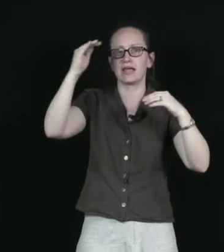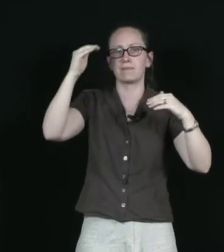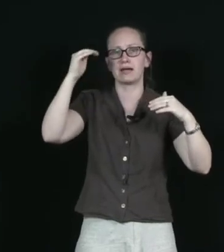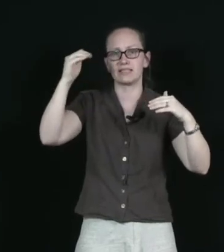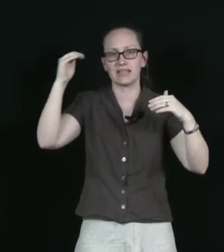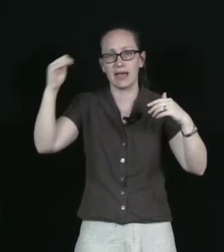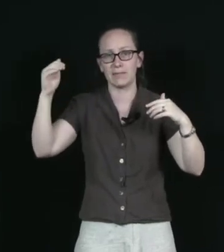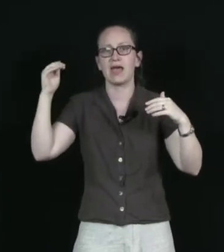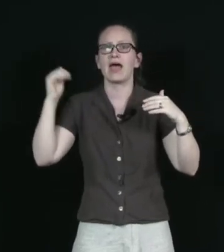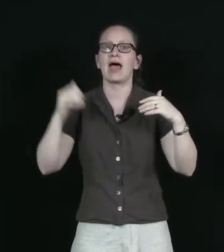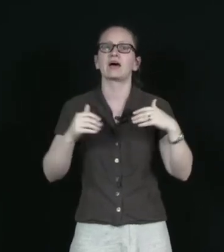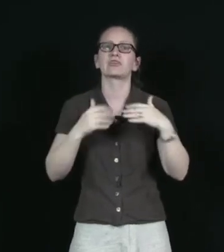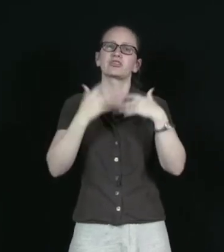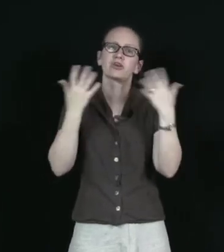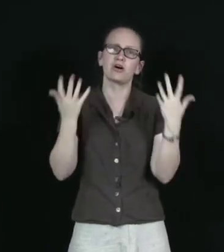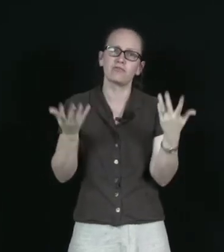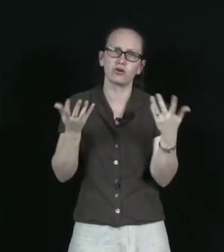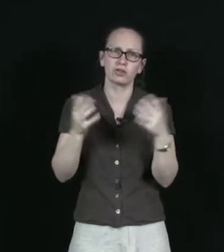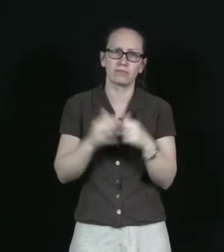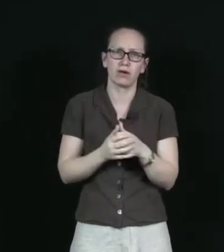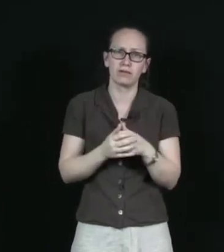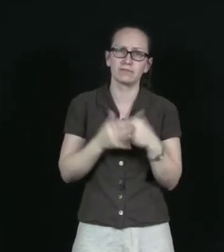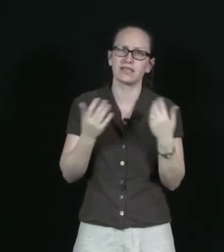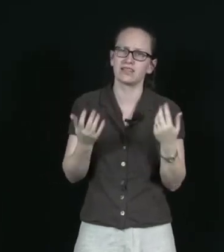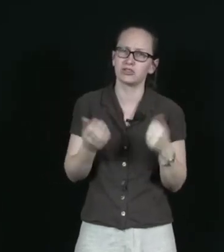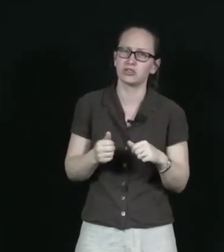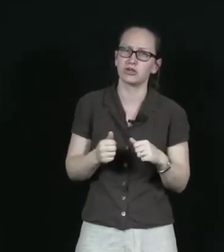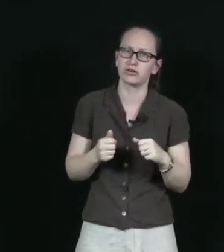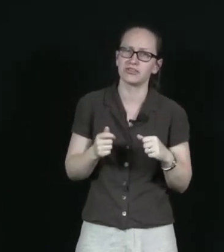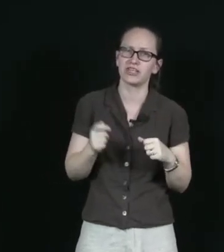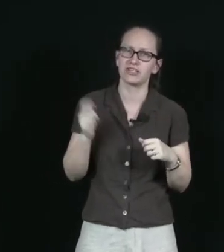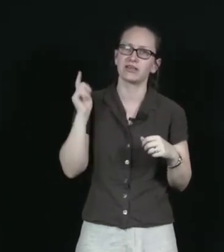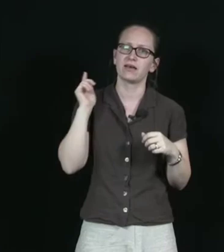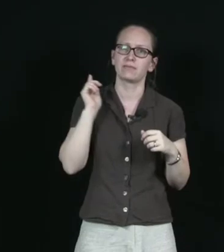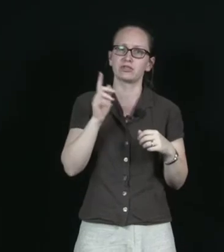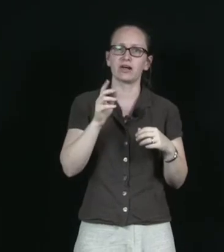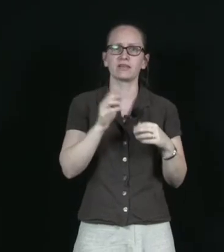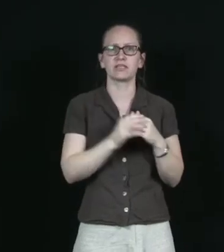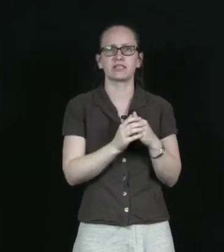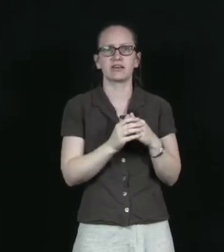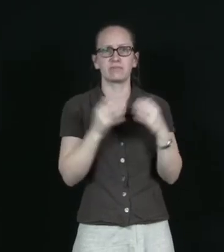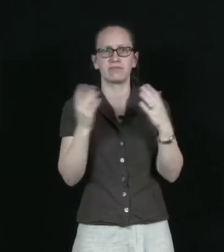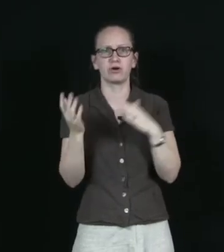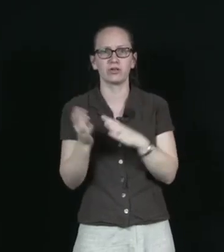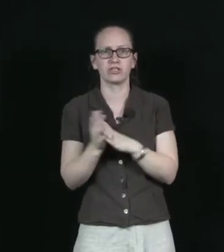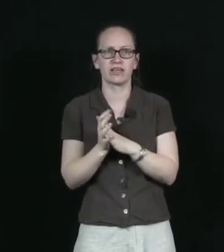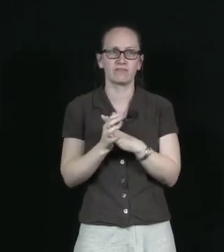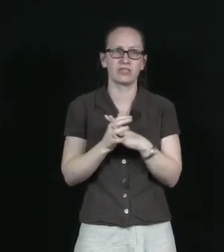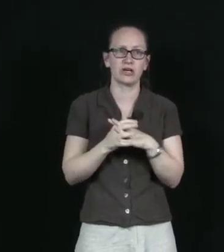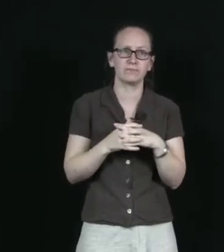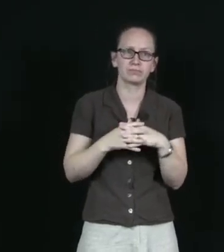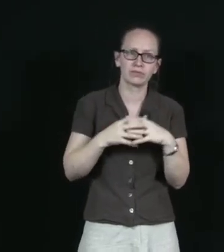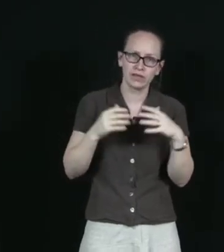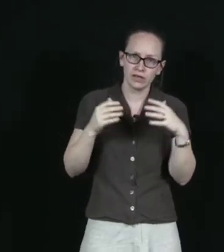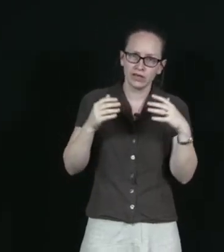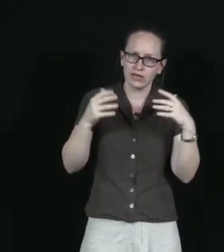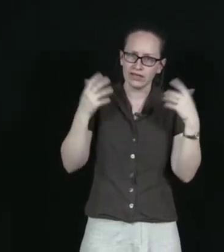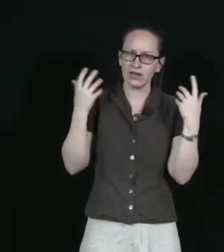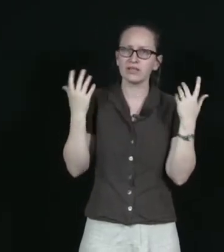step by step how to solve all the problems in the tutorial sheets. But try them yourself before watching that video. Now in